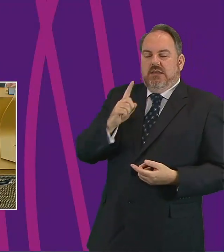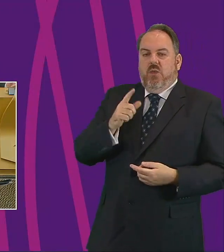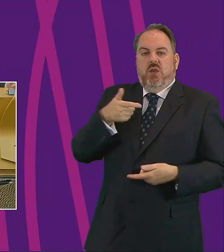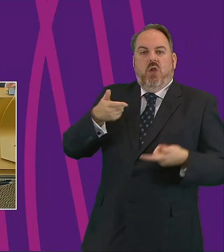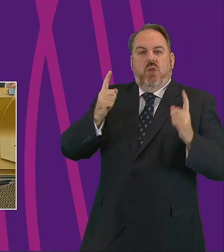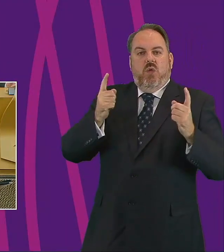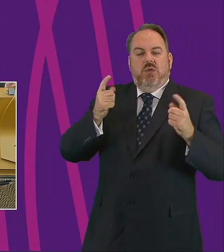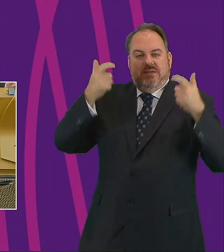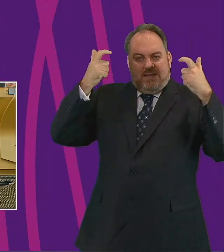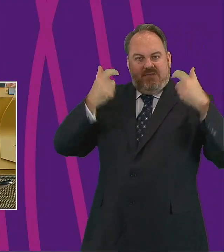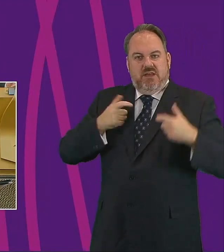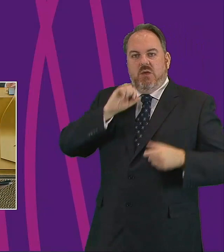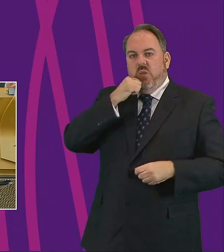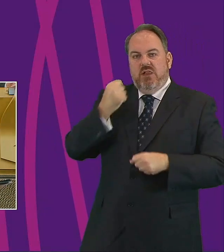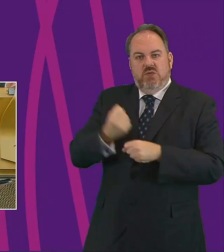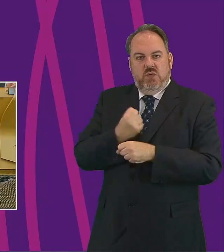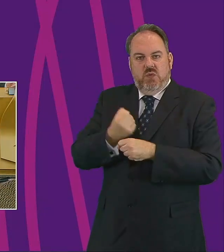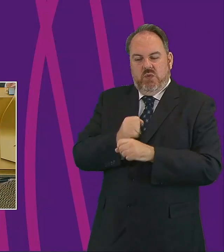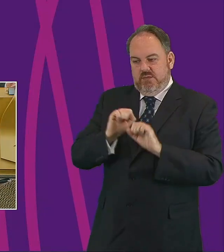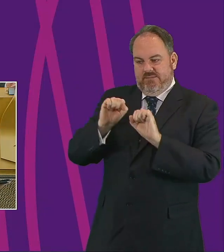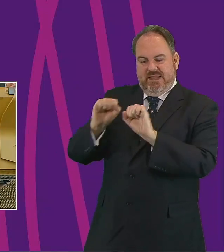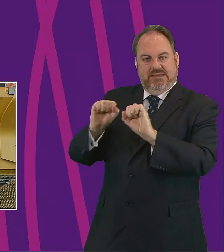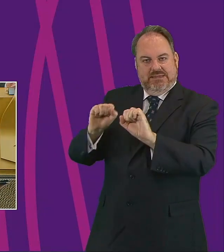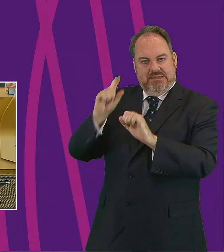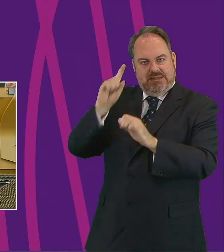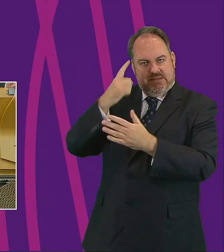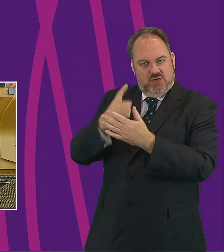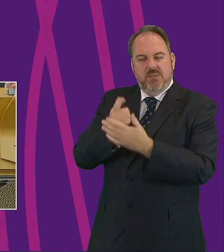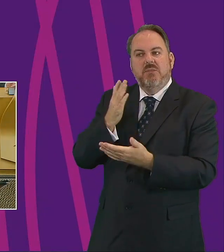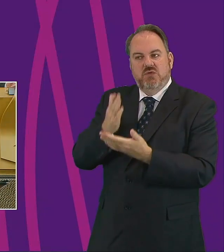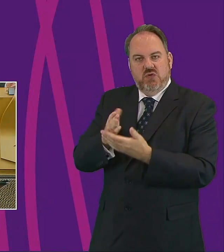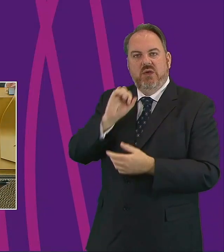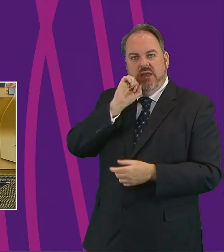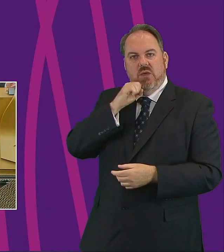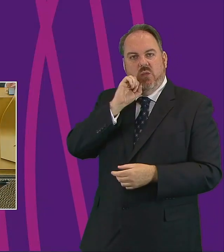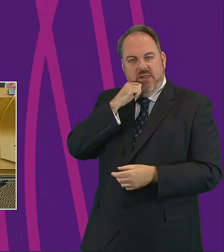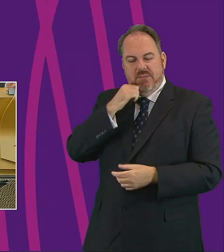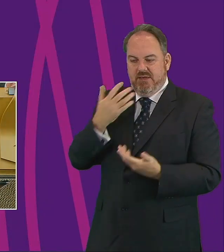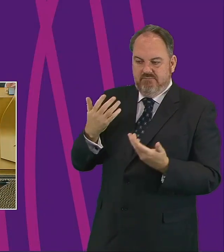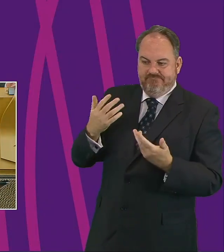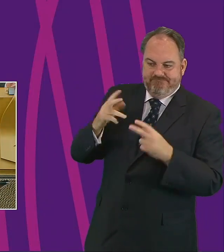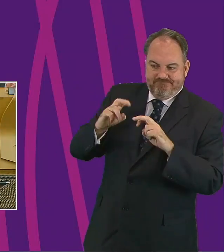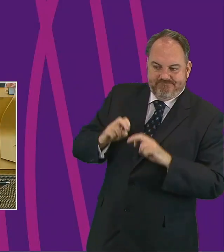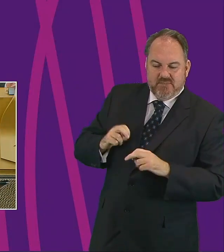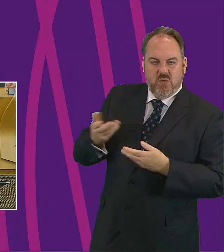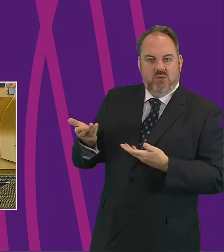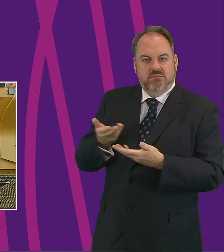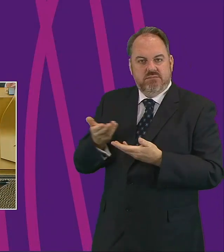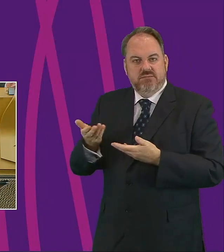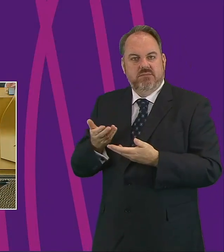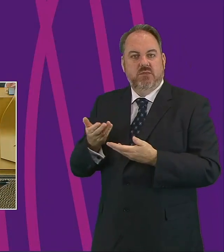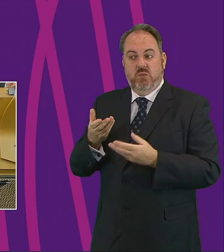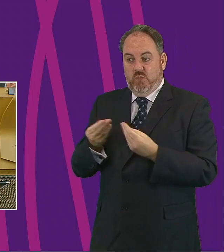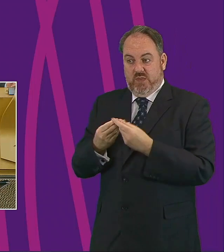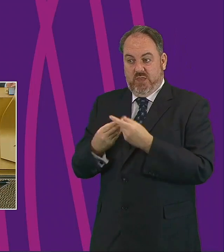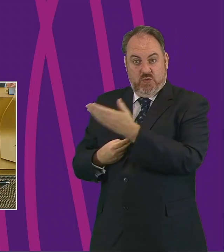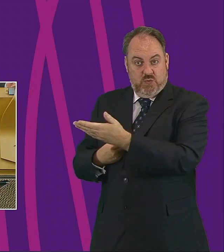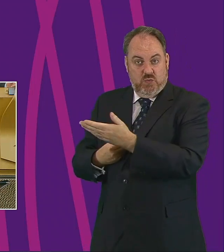on issues of death inquiry, but I'm sure he would be perfectly willing to correspond with Alison Johnson on